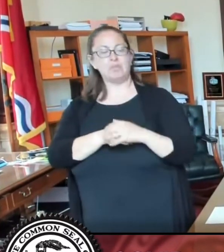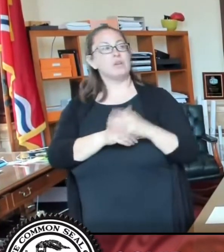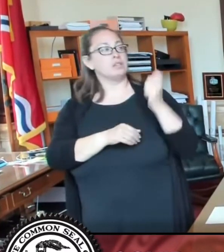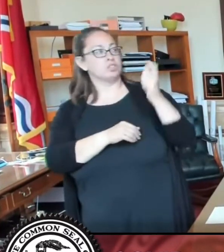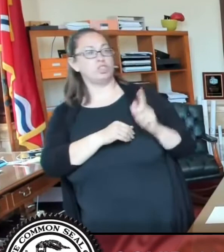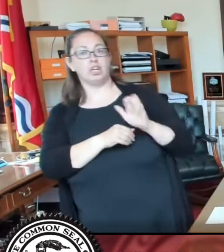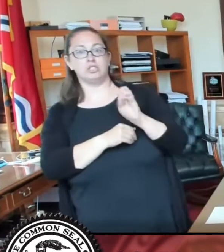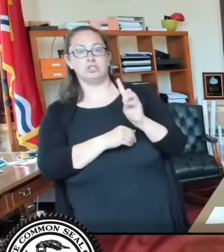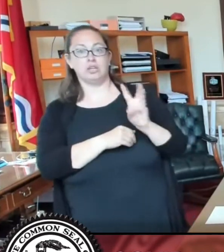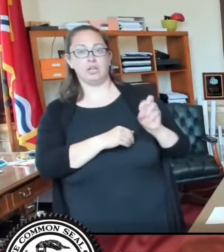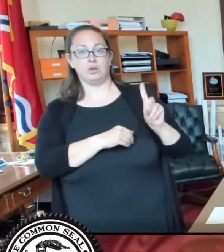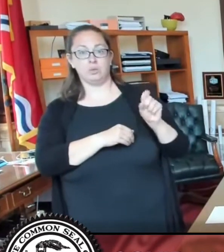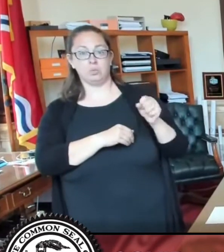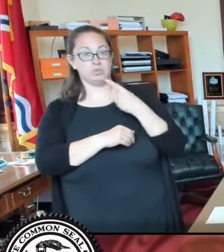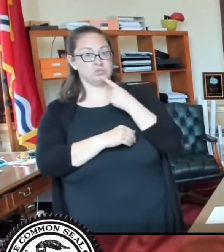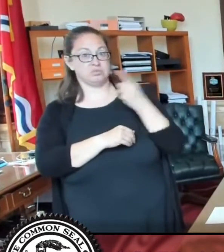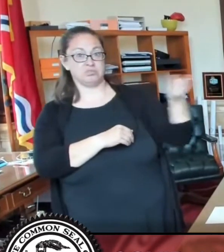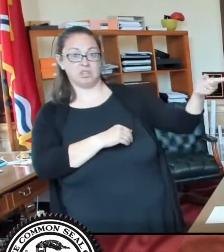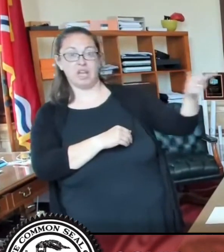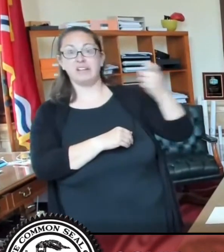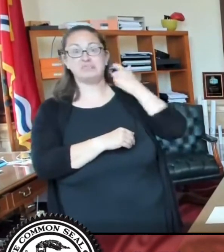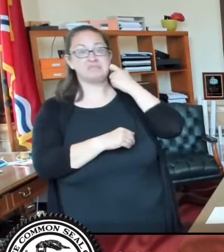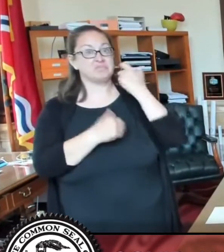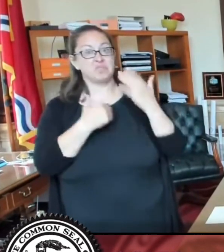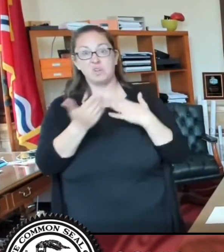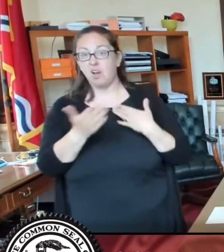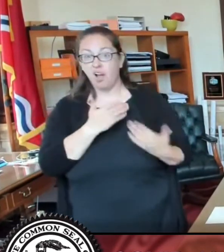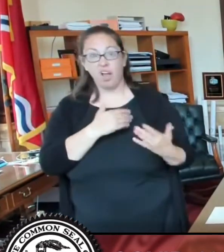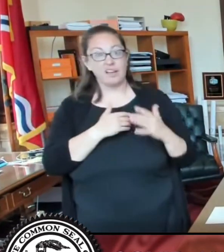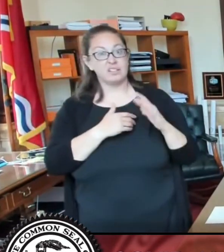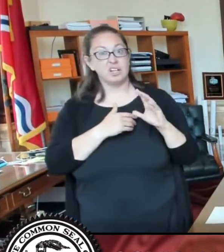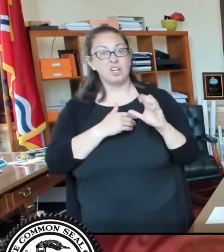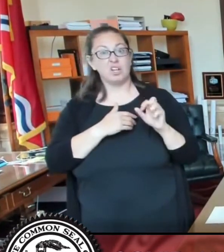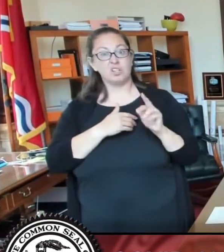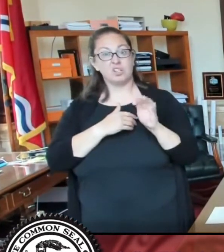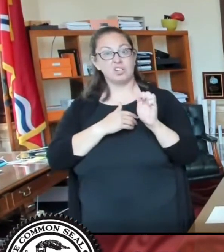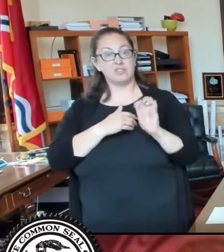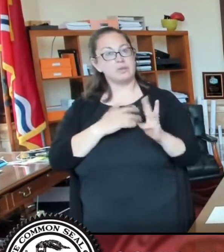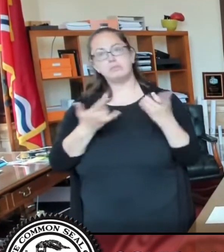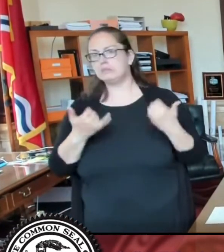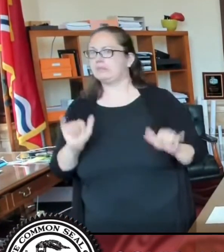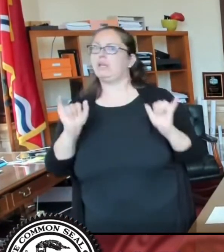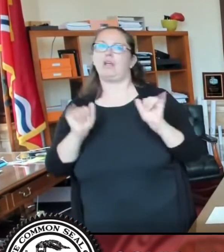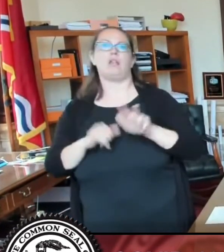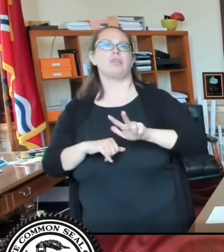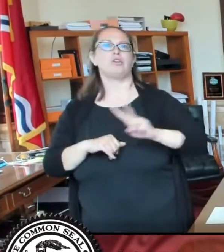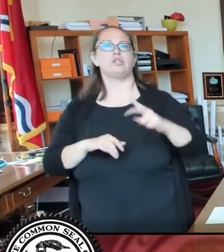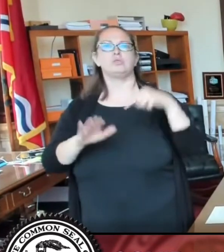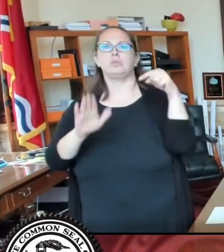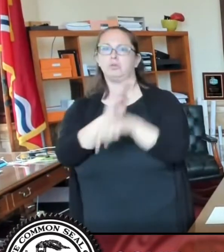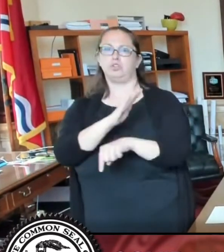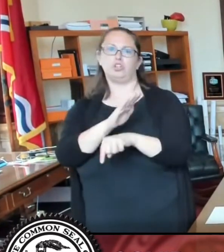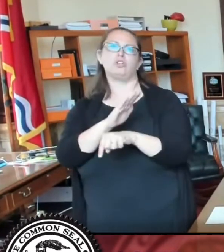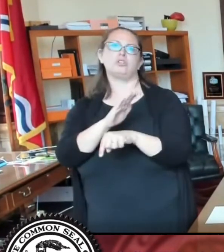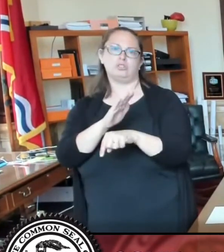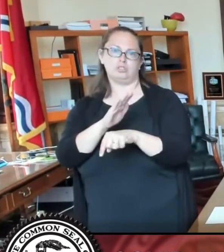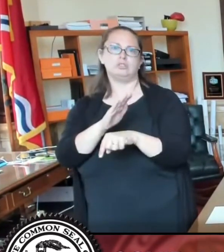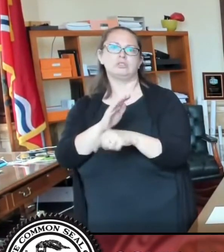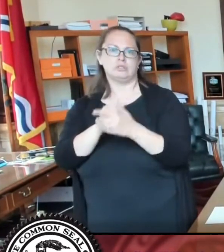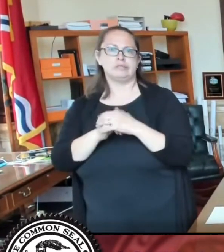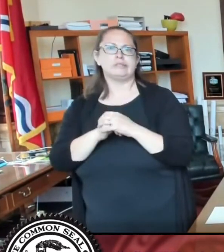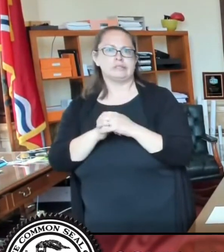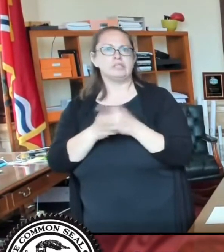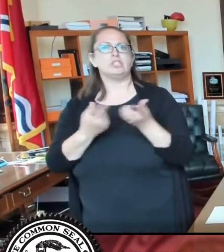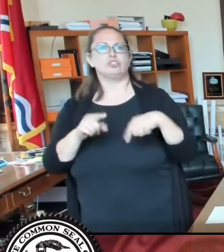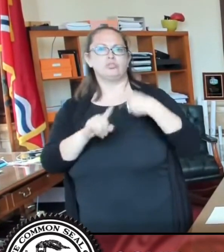talk about is that despite that curfew, we had 32 homicides in the month of June. Now we've had a total right now